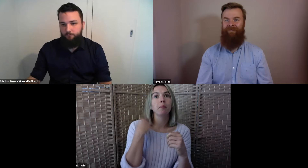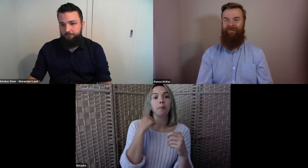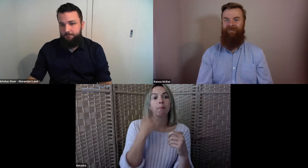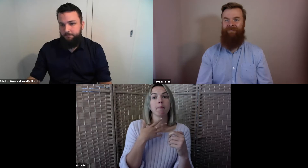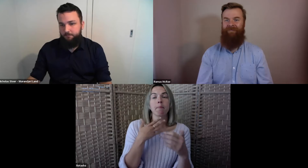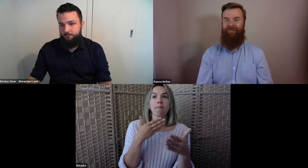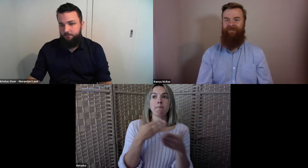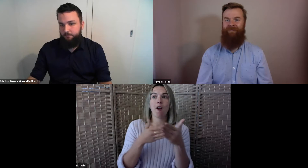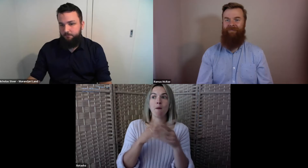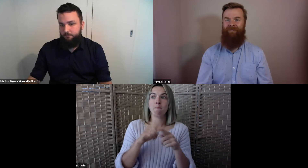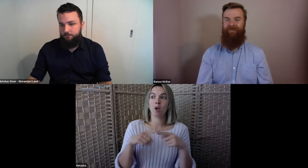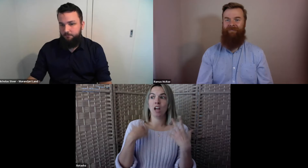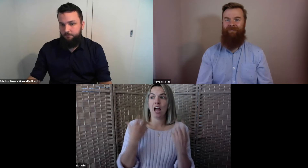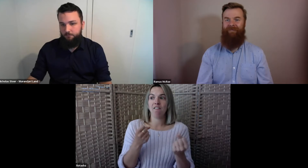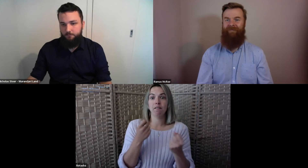faced?